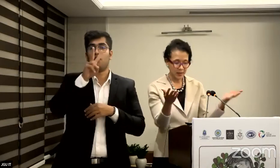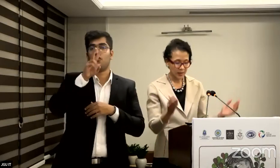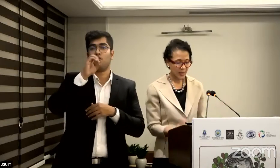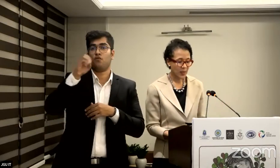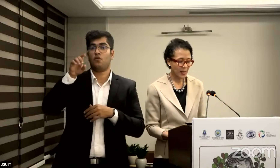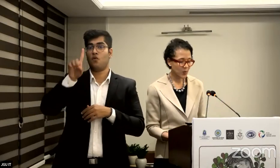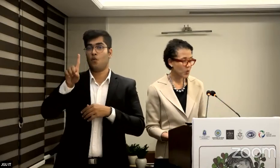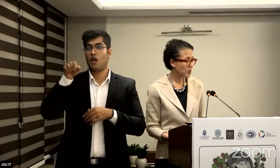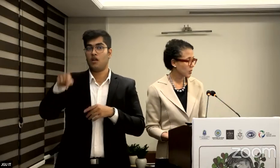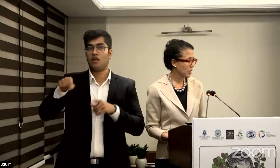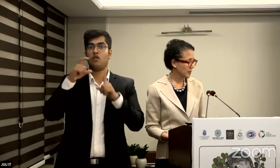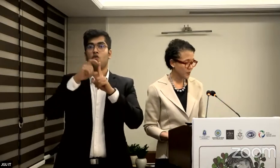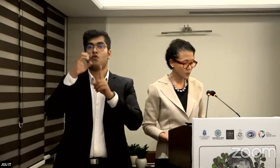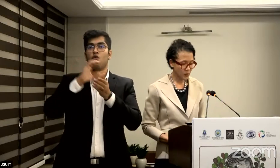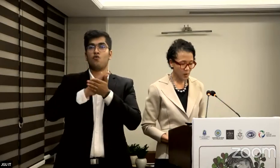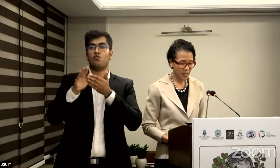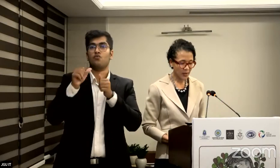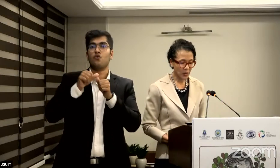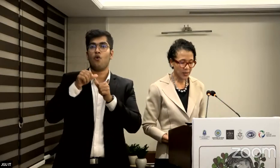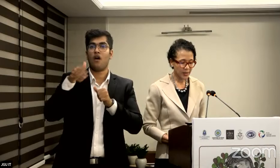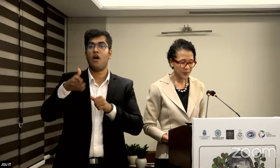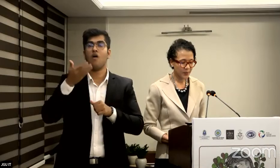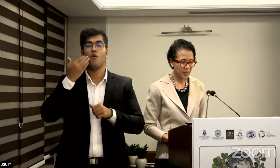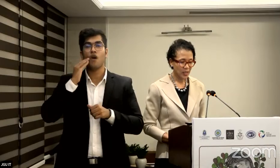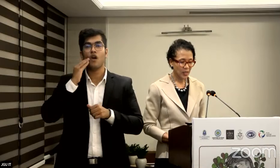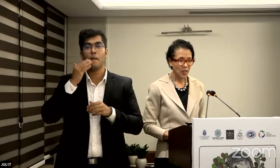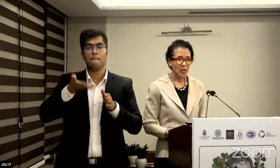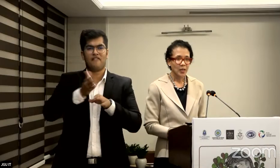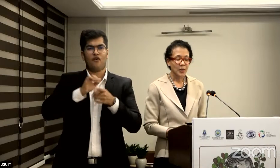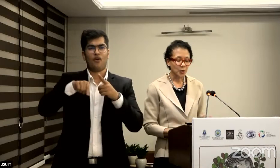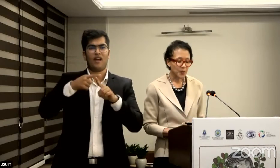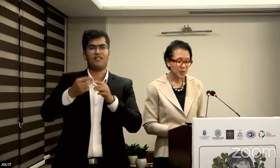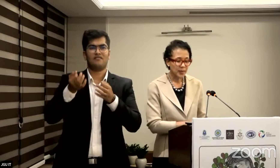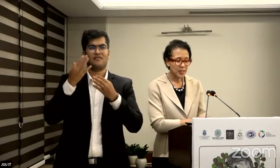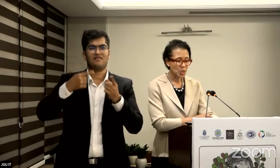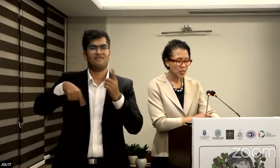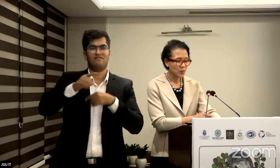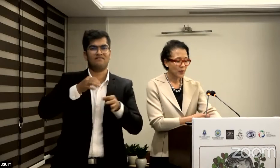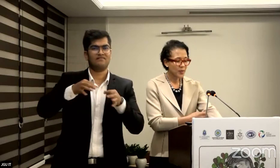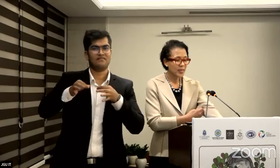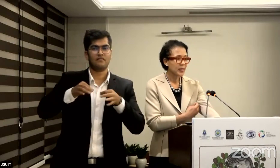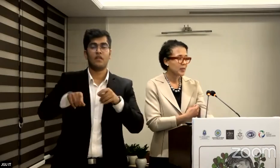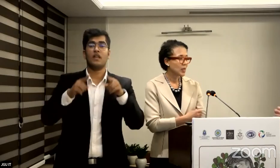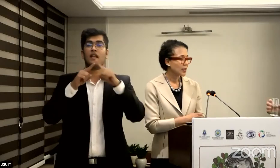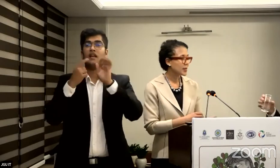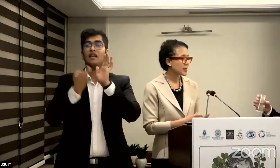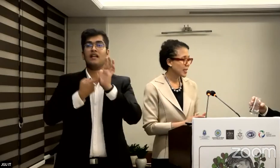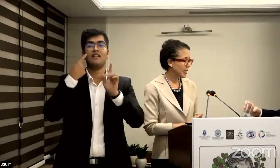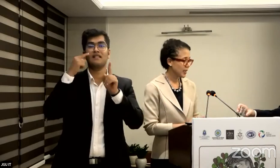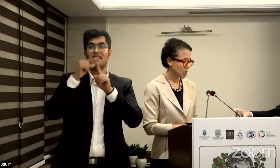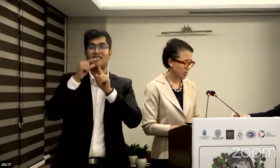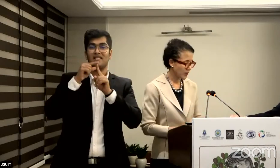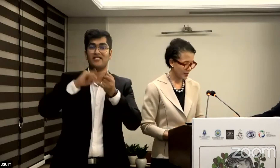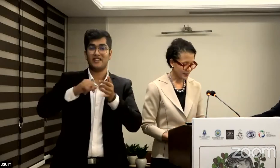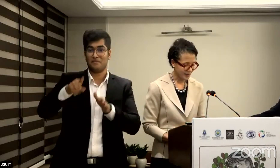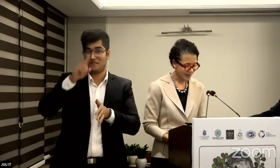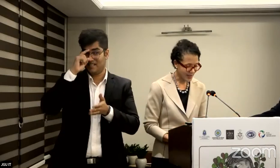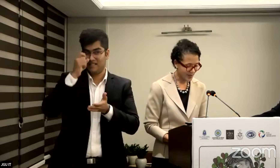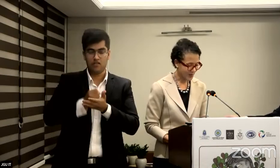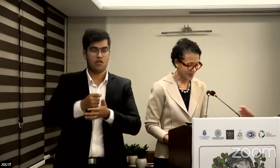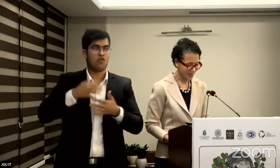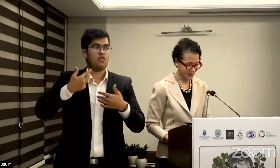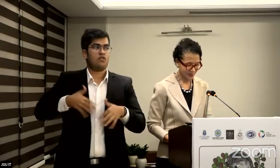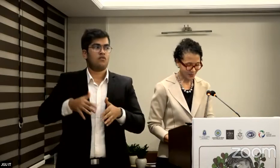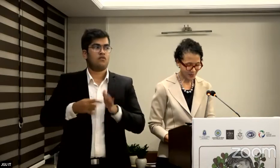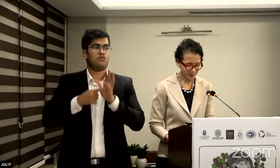as the experts were remarking earlier, the TRIPS decision represented a stunning achievement. Thank you